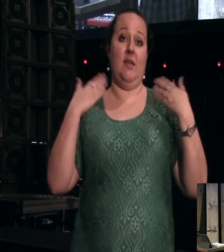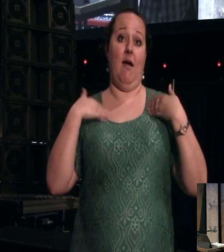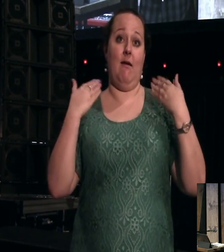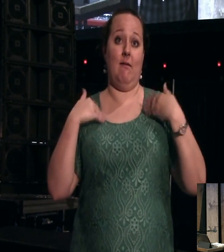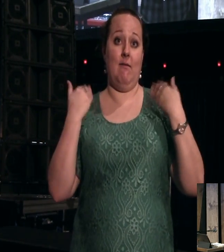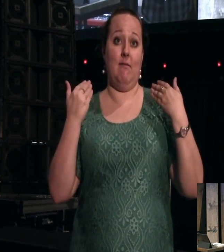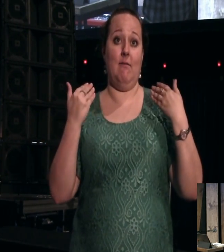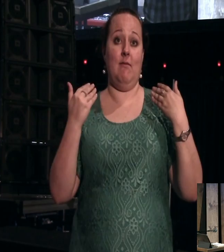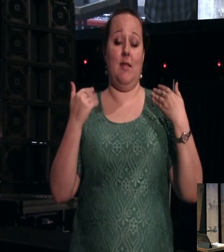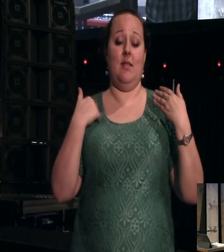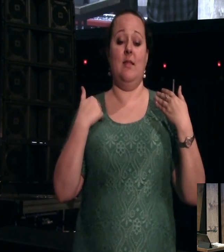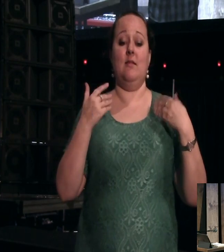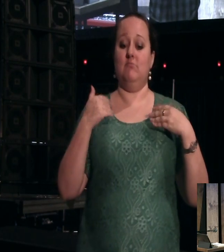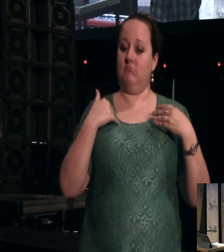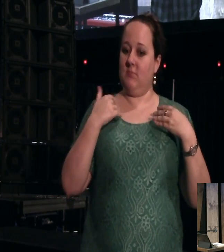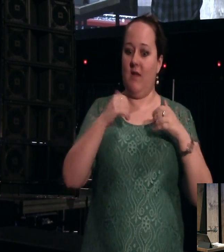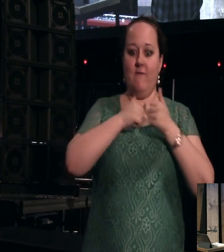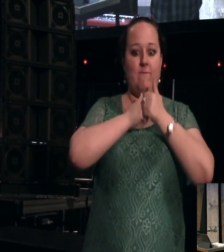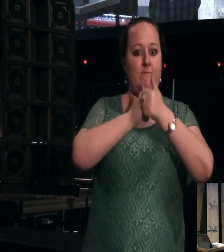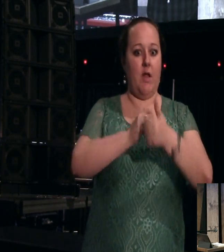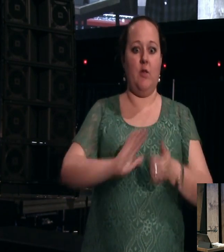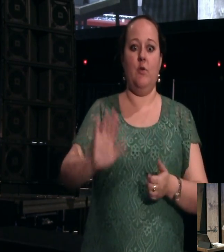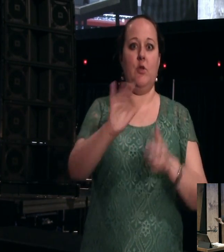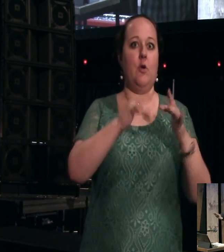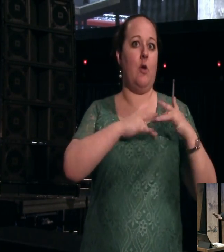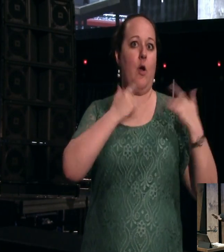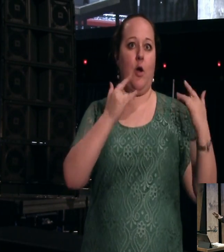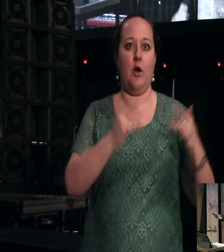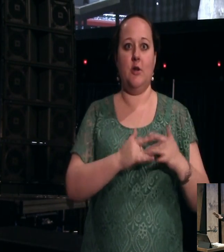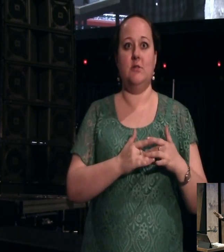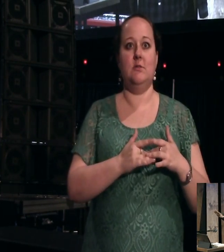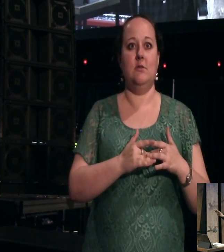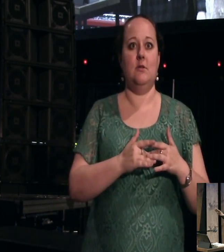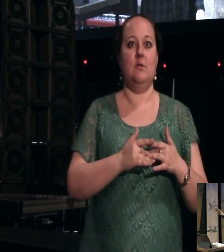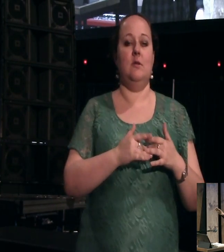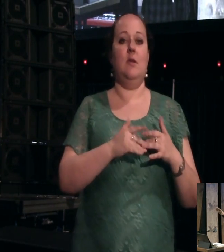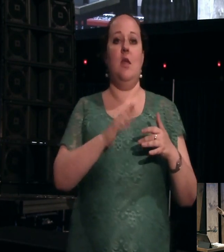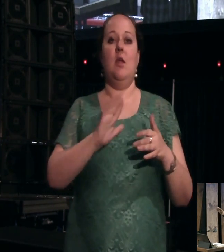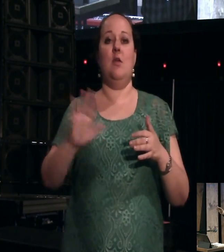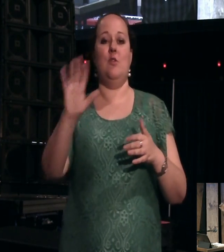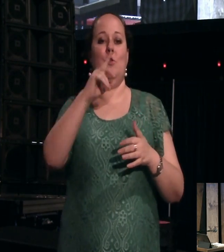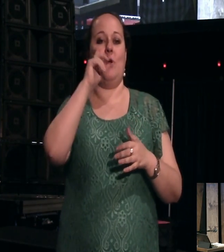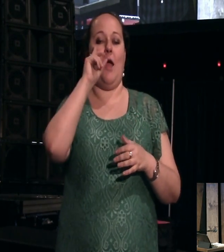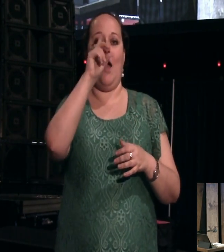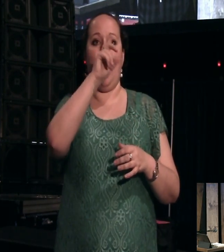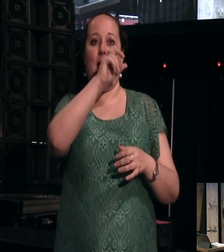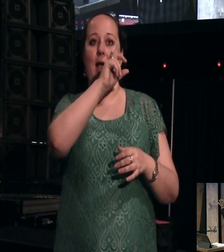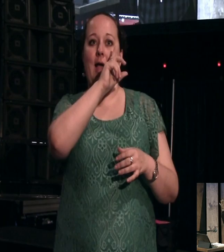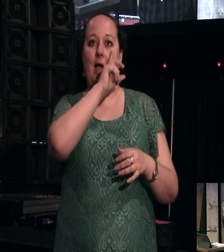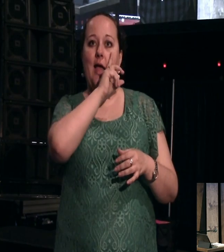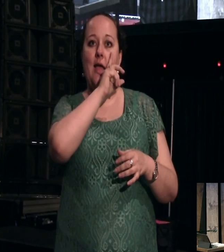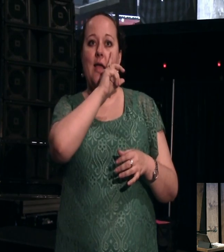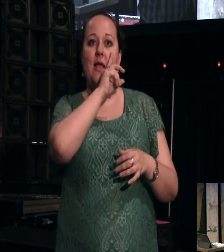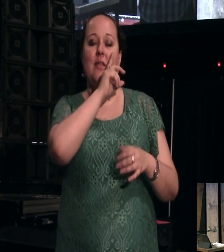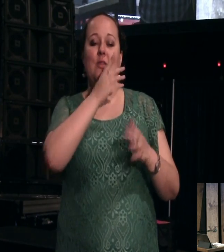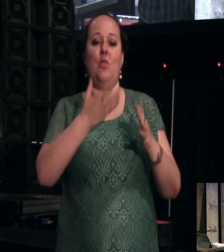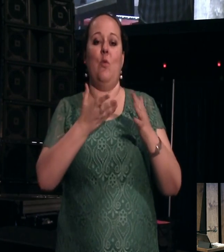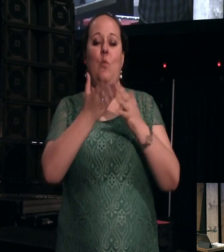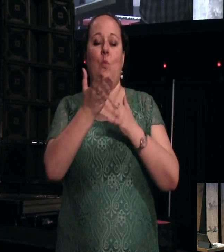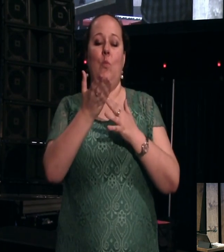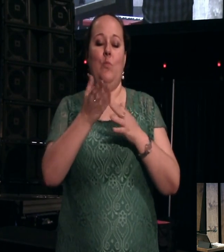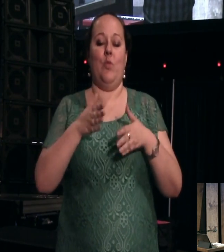have while you're young. He says, walk in the ways of your heart. Walk in the ways of your eyes.